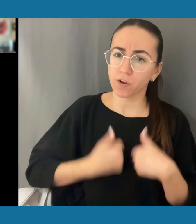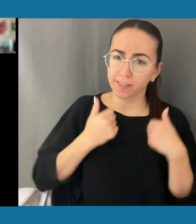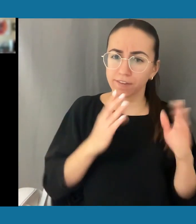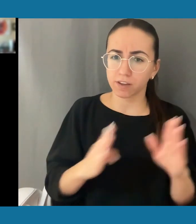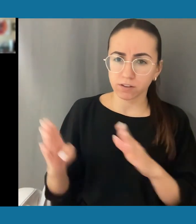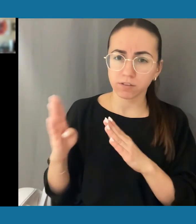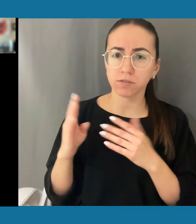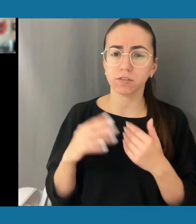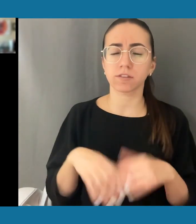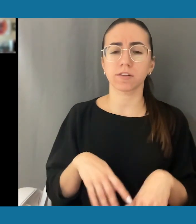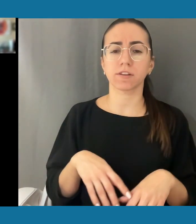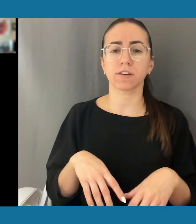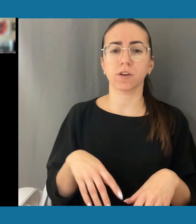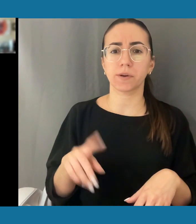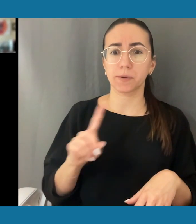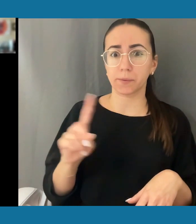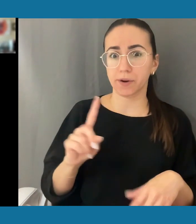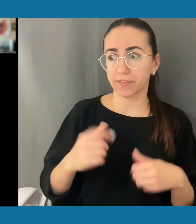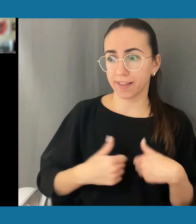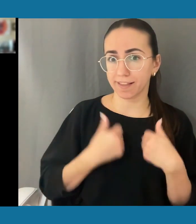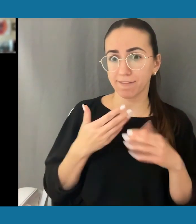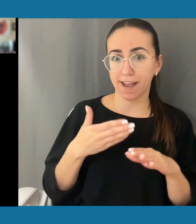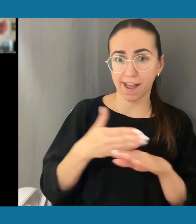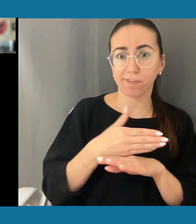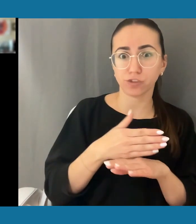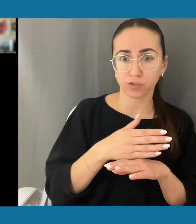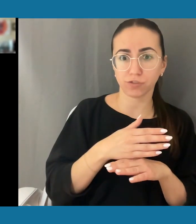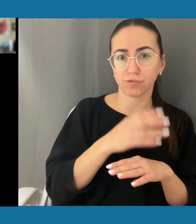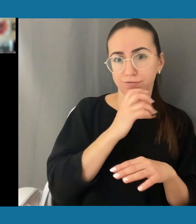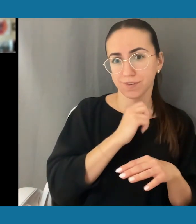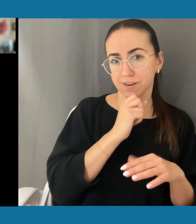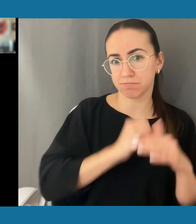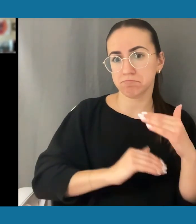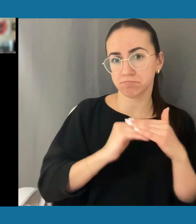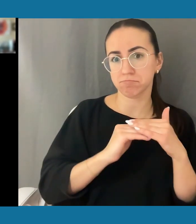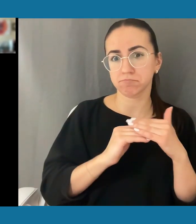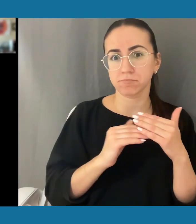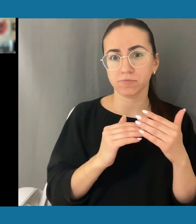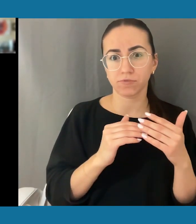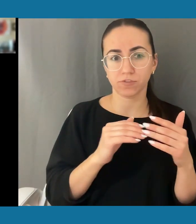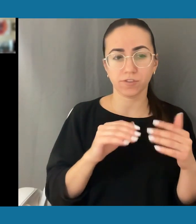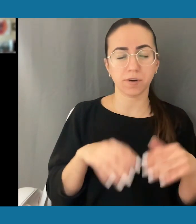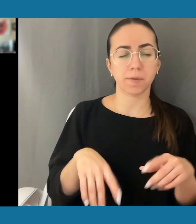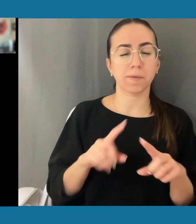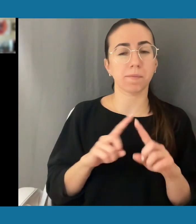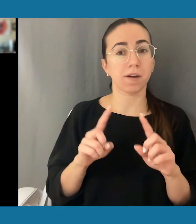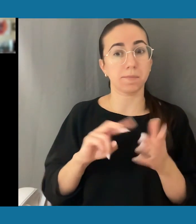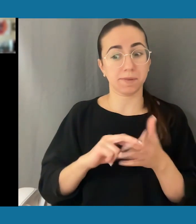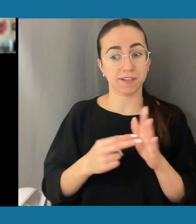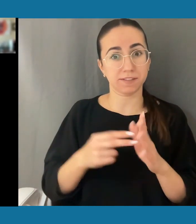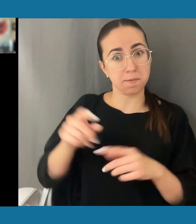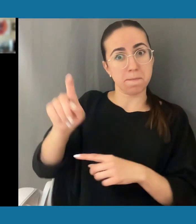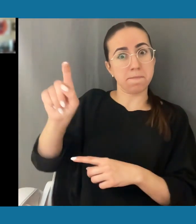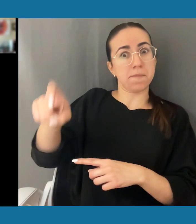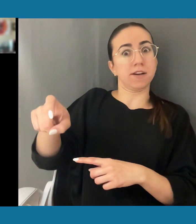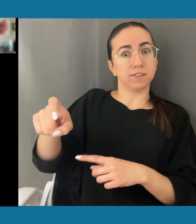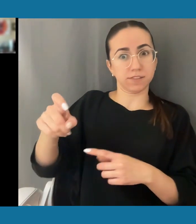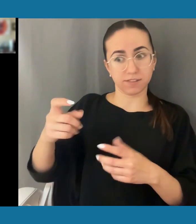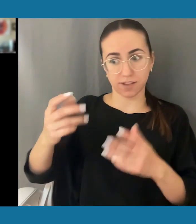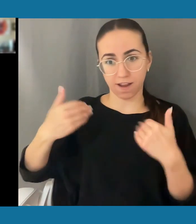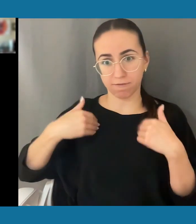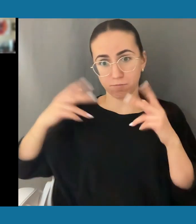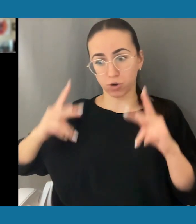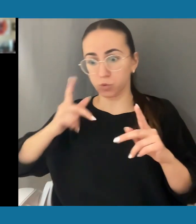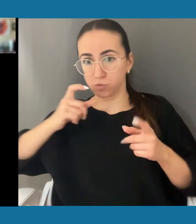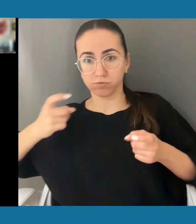and where they're going to live after they age out. But it's not necessarily that they need someone